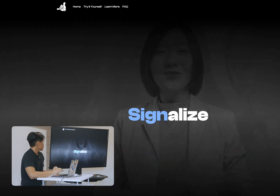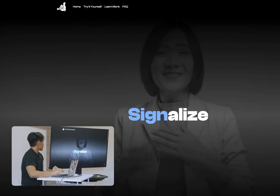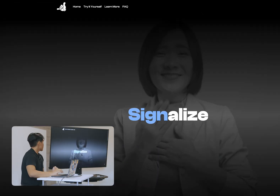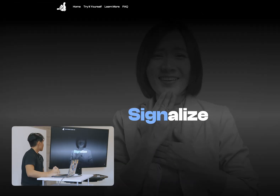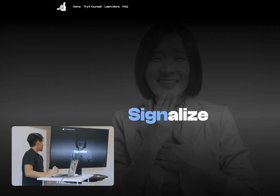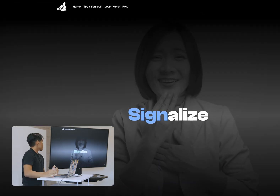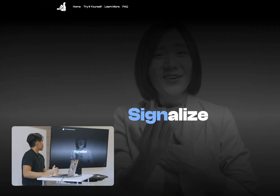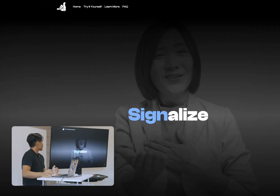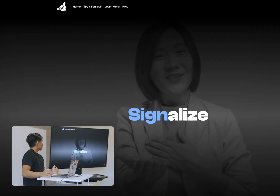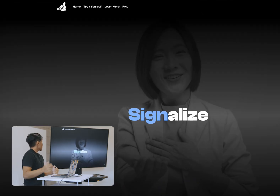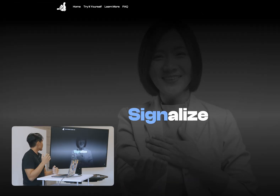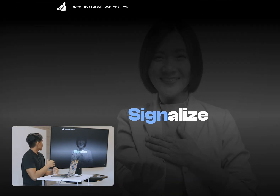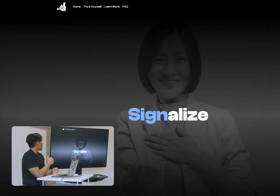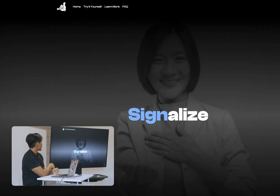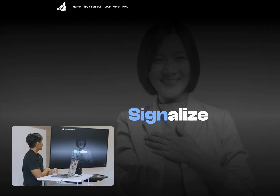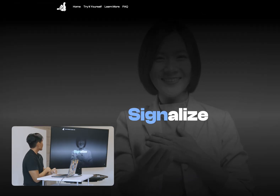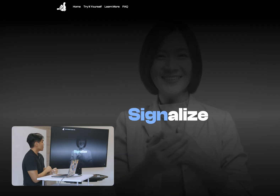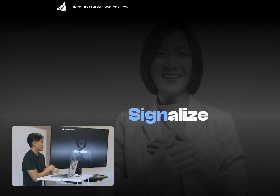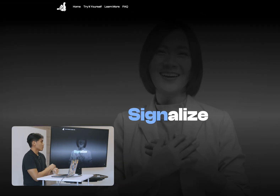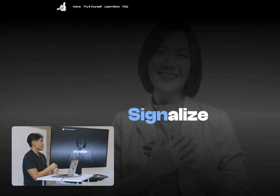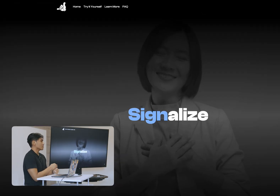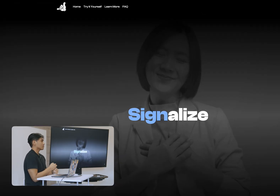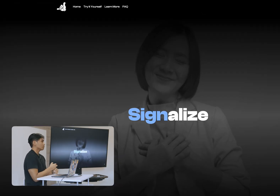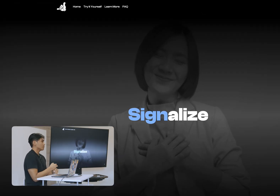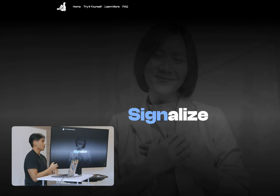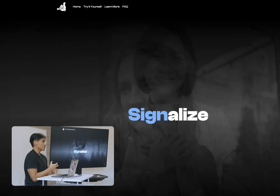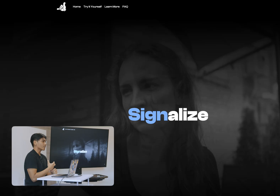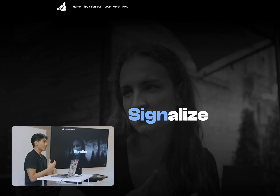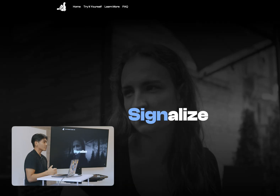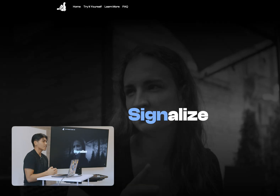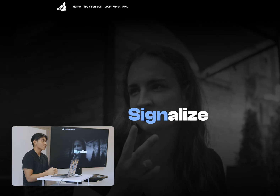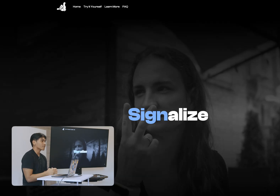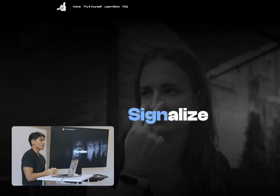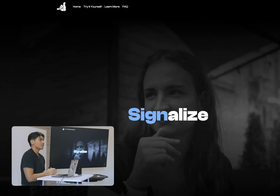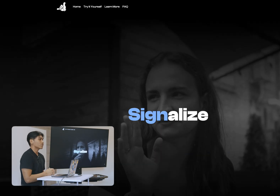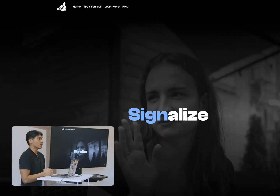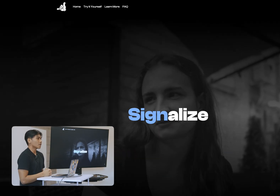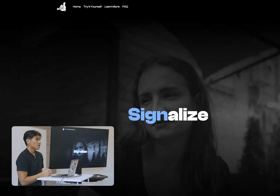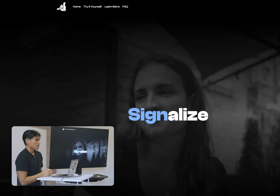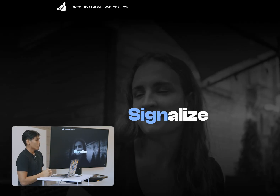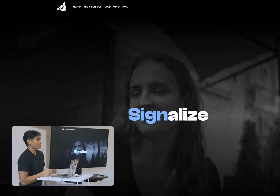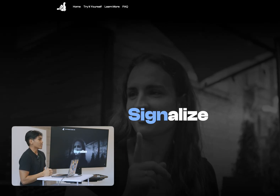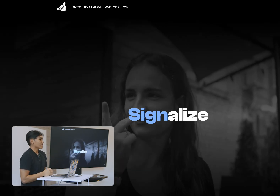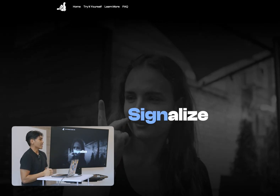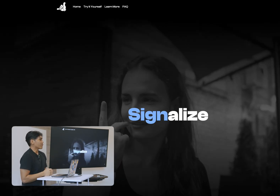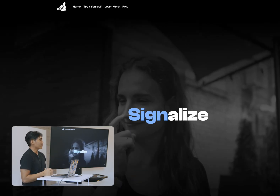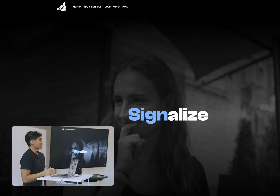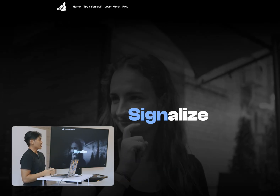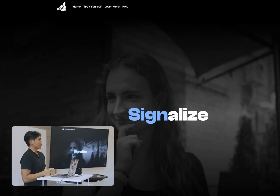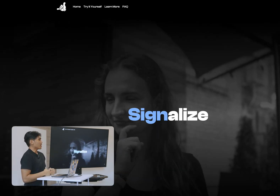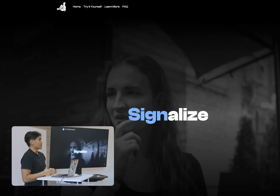In terms of my creative process, I decided to go with a dull color scheme because I wanted to represent